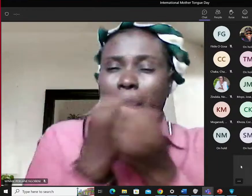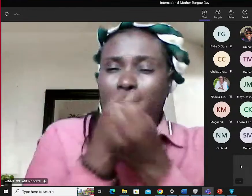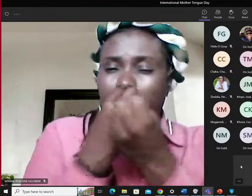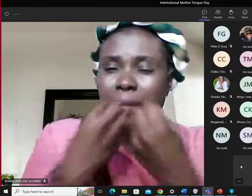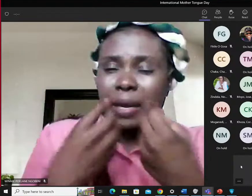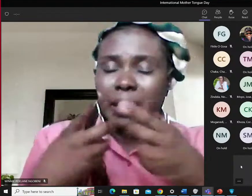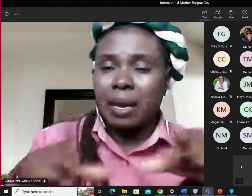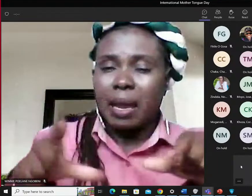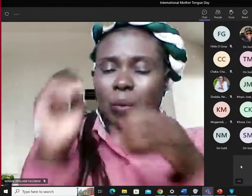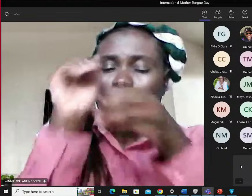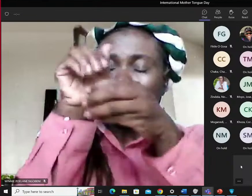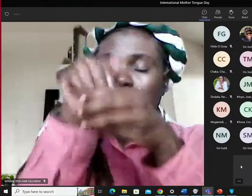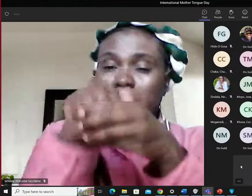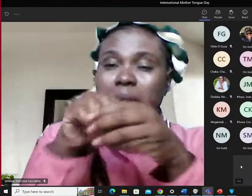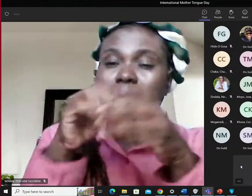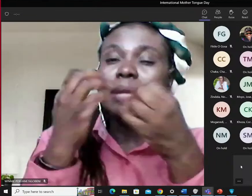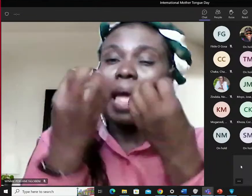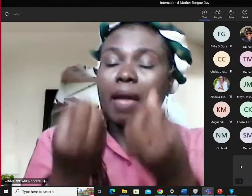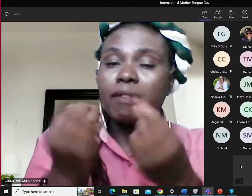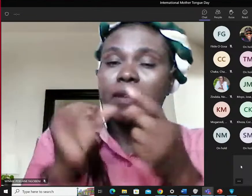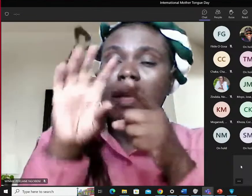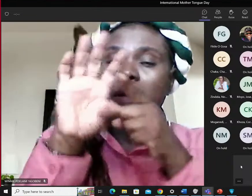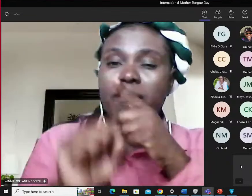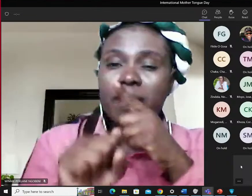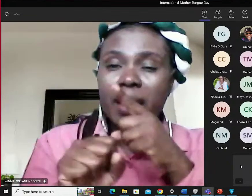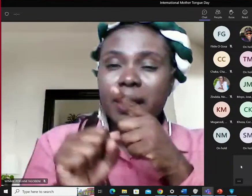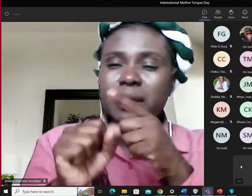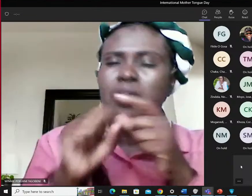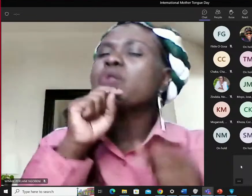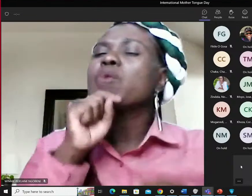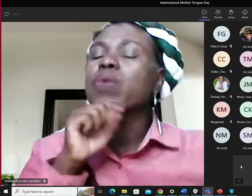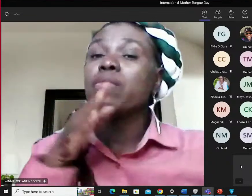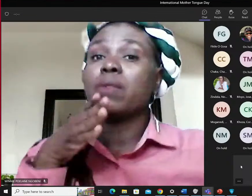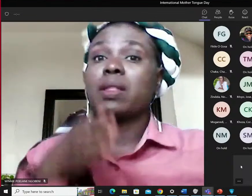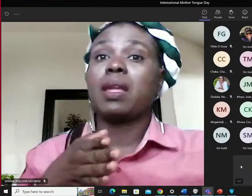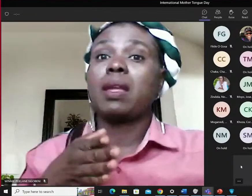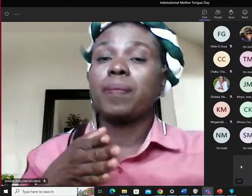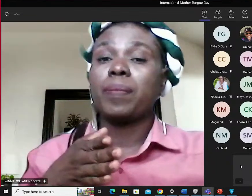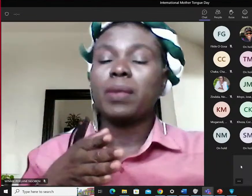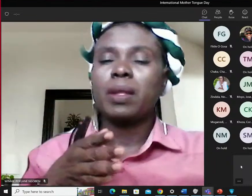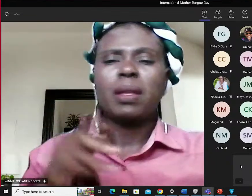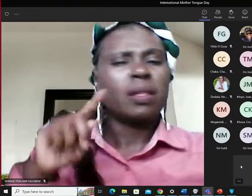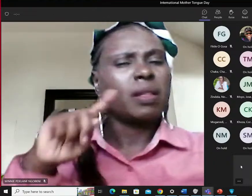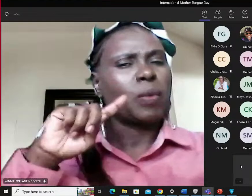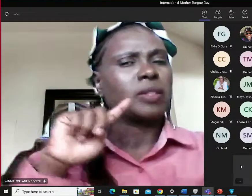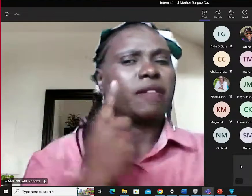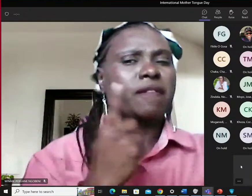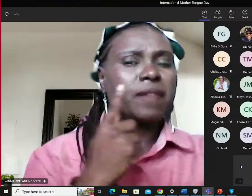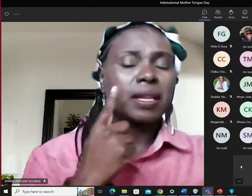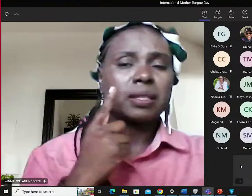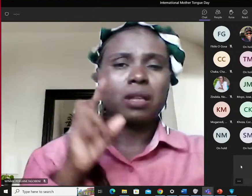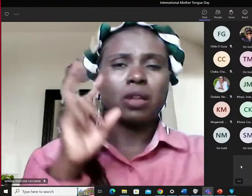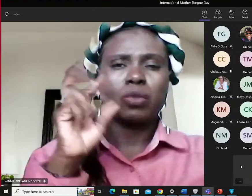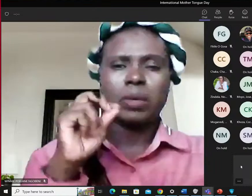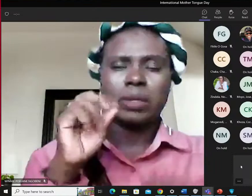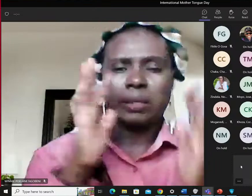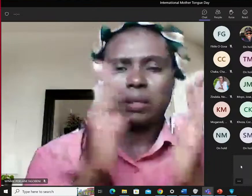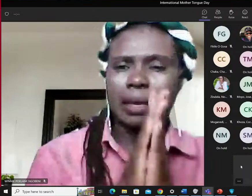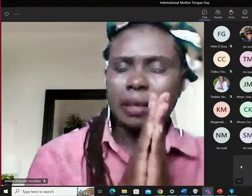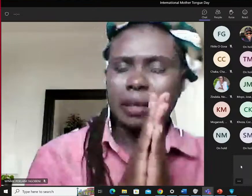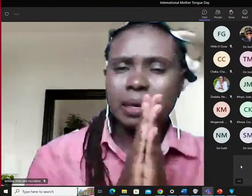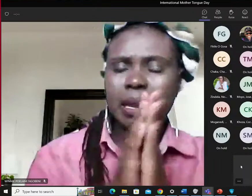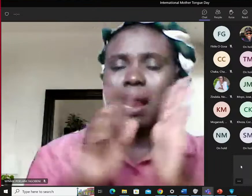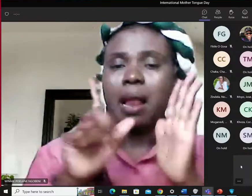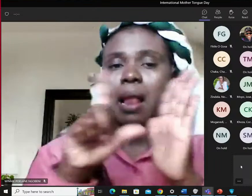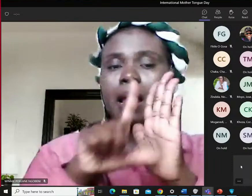Do they find them useful? That was the first project in the 2010 language policy.